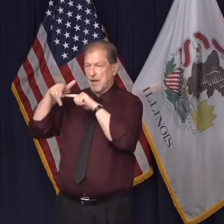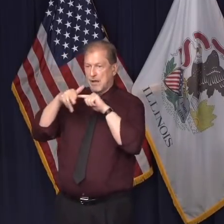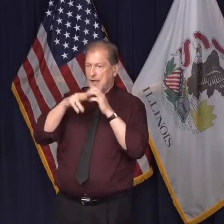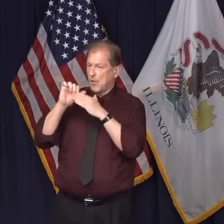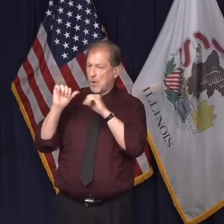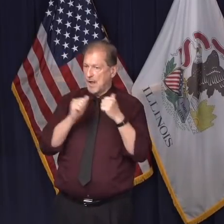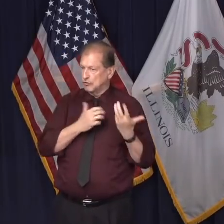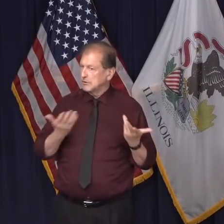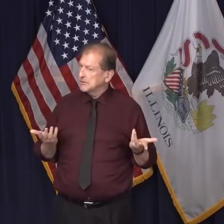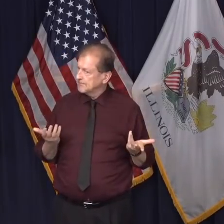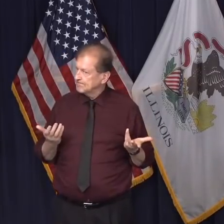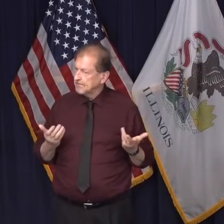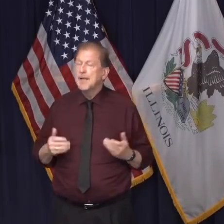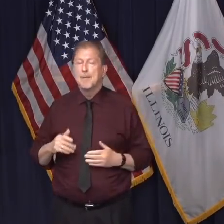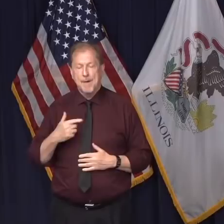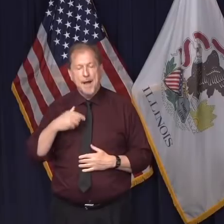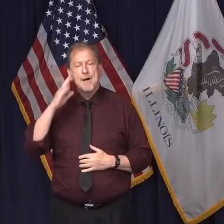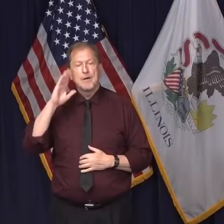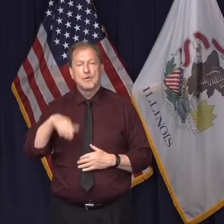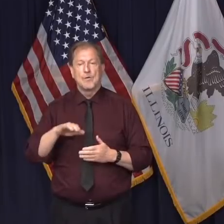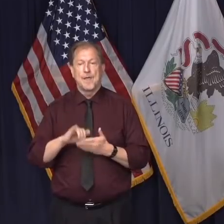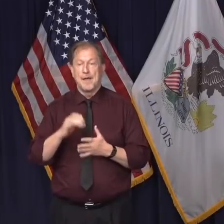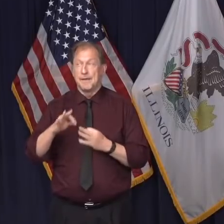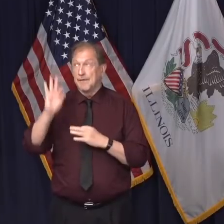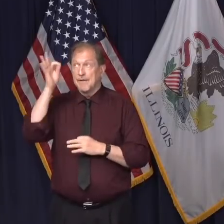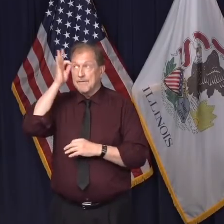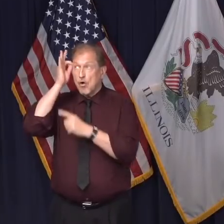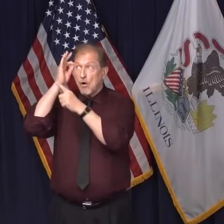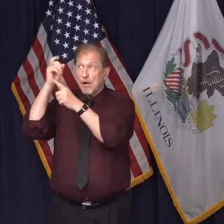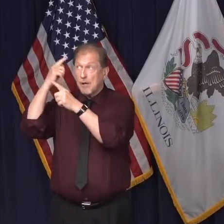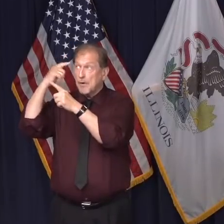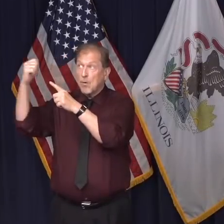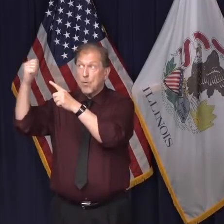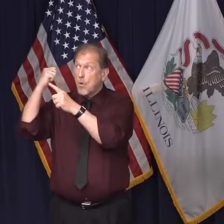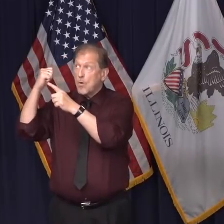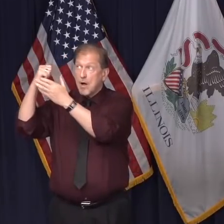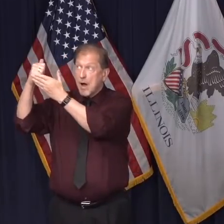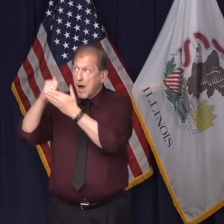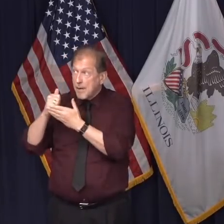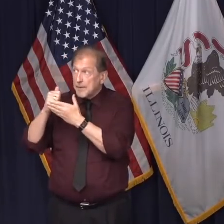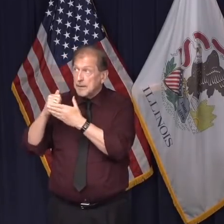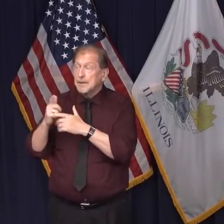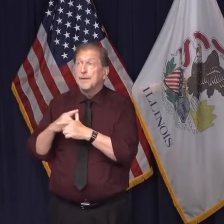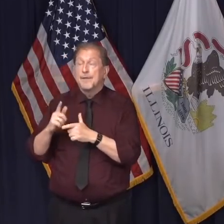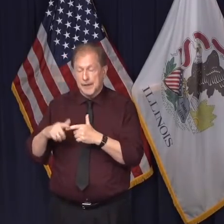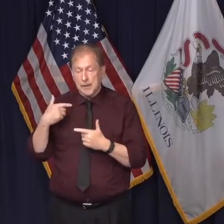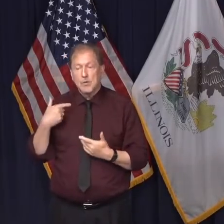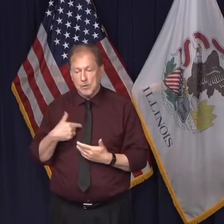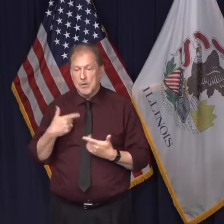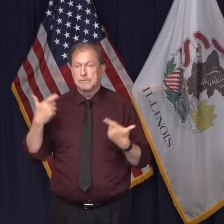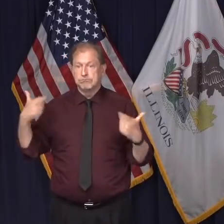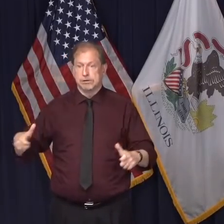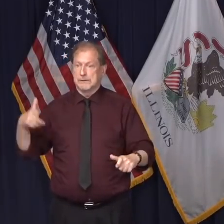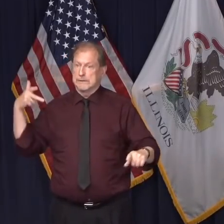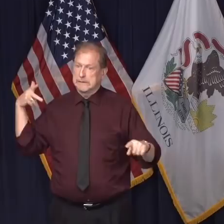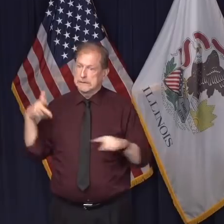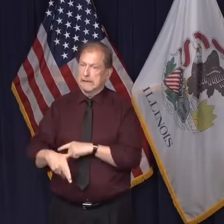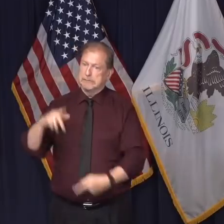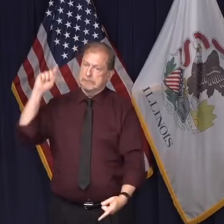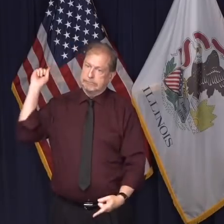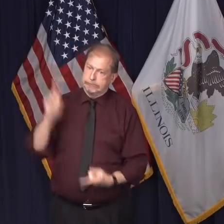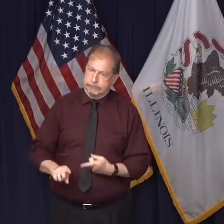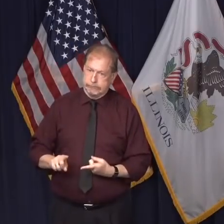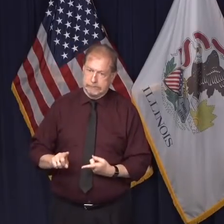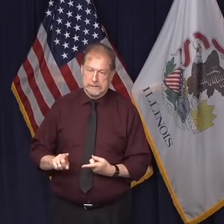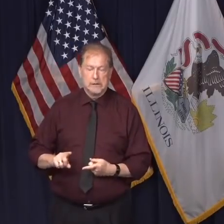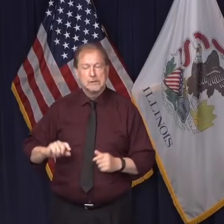Look, I also recognize that if the federal government does not step up to the plate, that we're going to have massive cuts. Everybody understands that, and we will